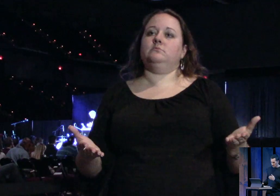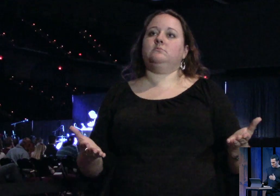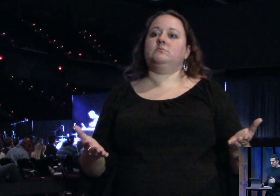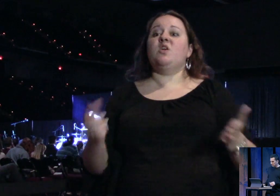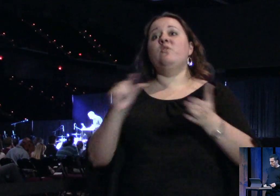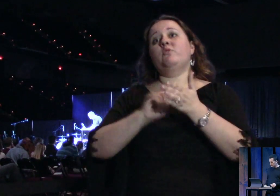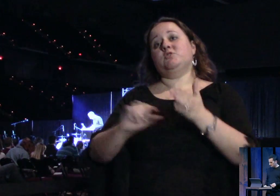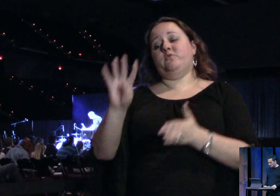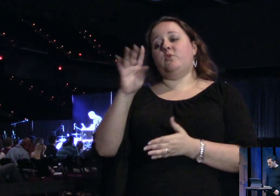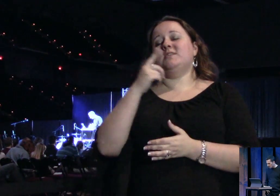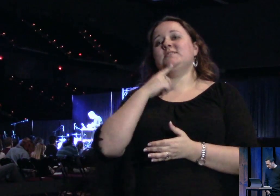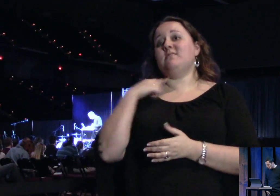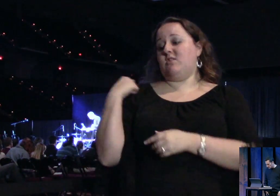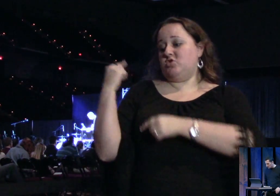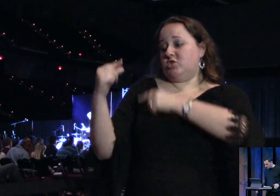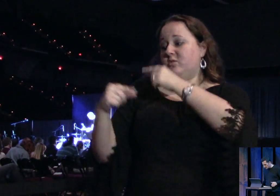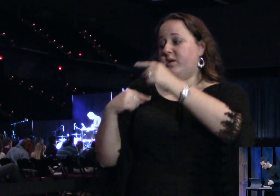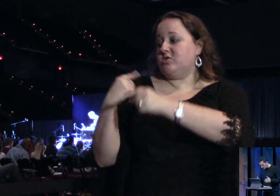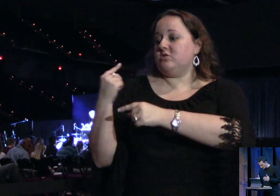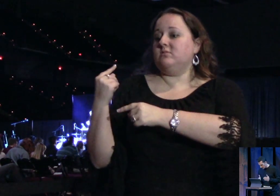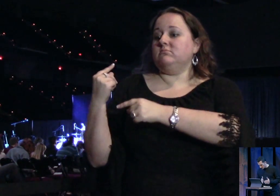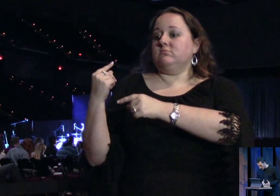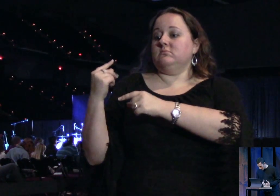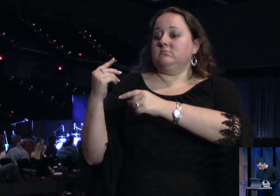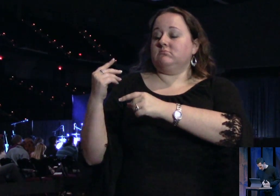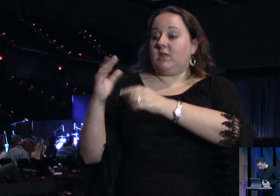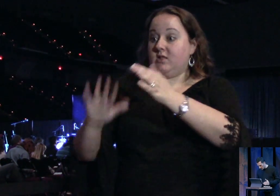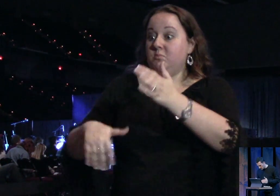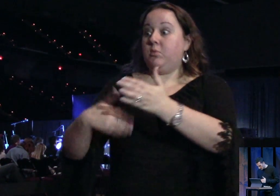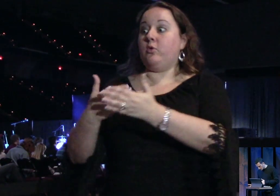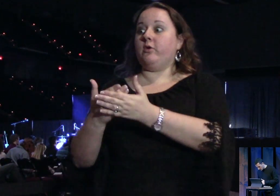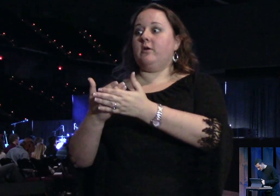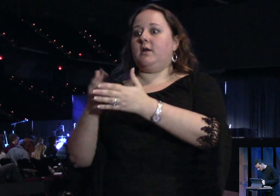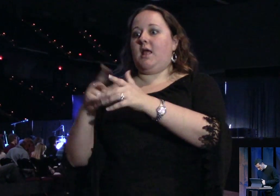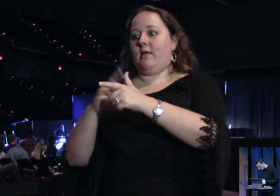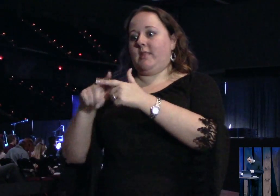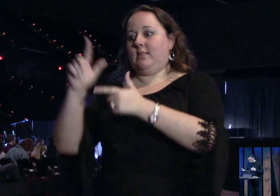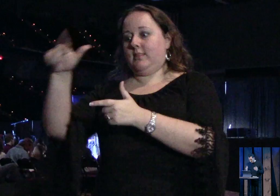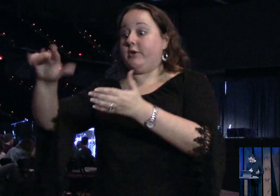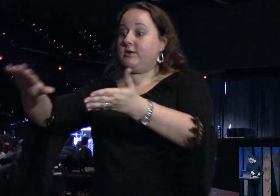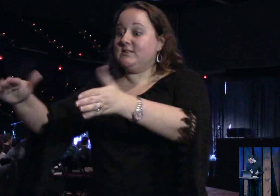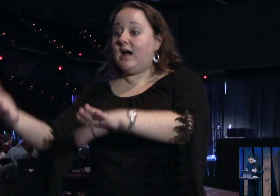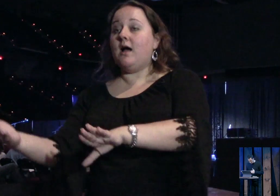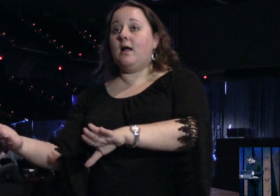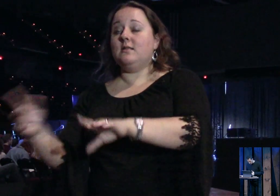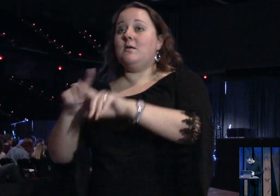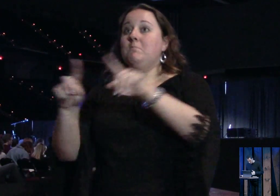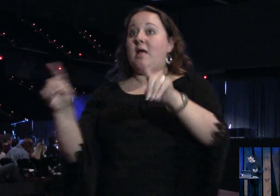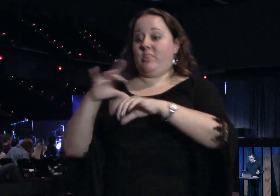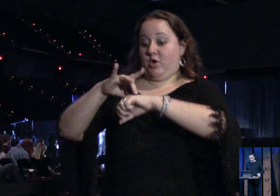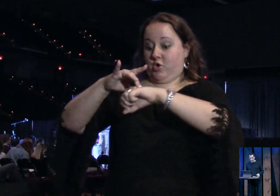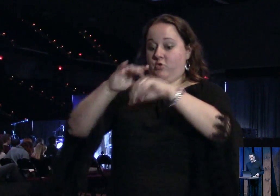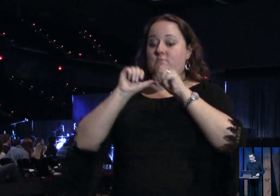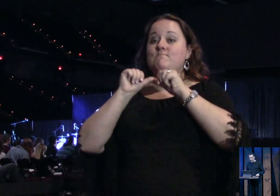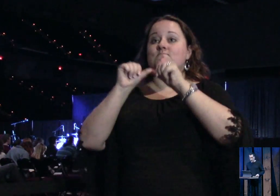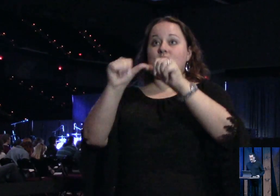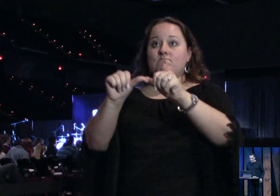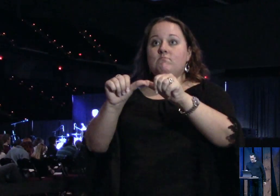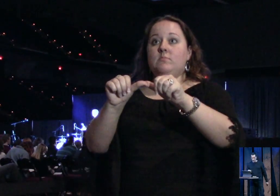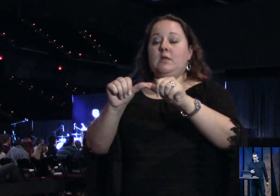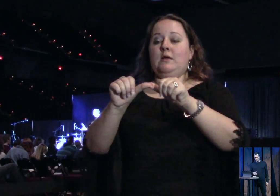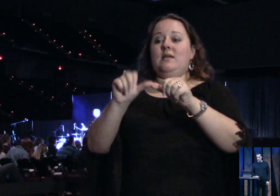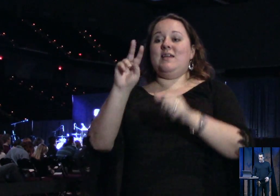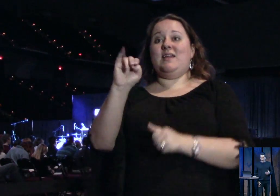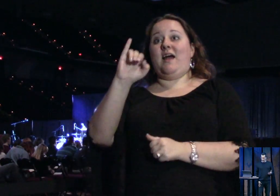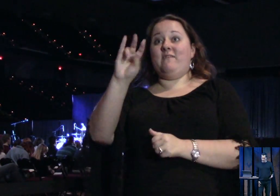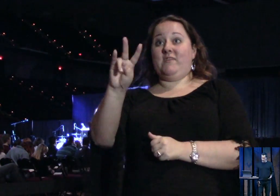Let me read you verse 4 again. It says this. It says, a generation goes and a generation comes, but the earth remains forever. And then verse 11, I'm